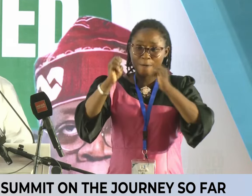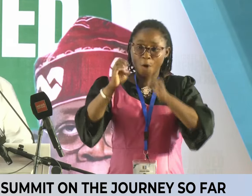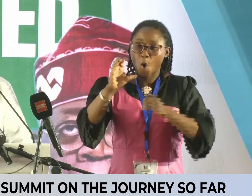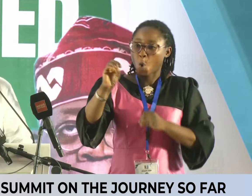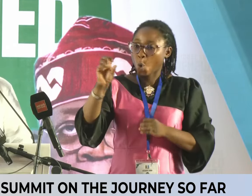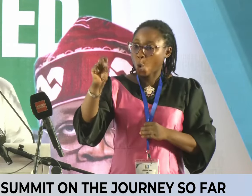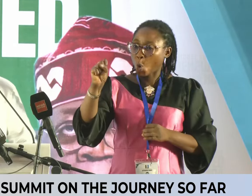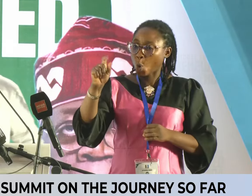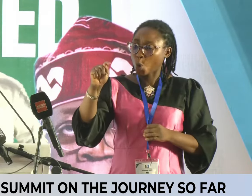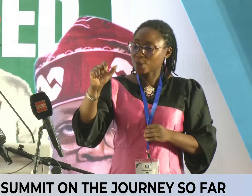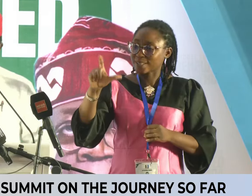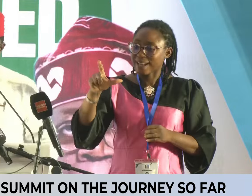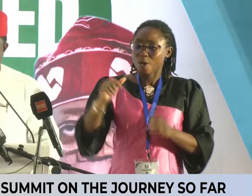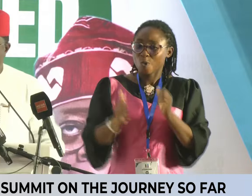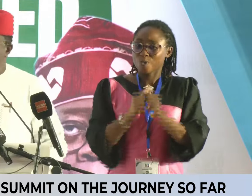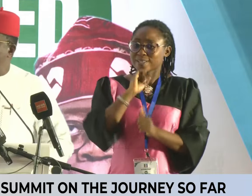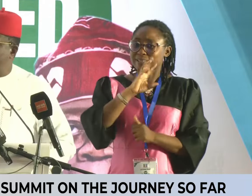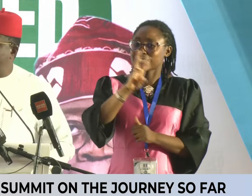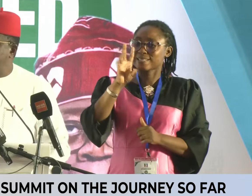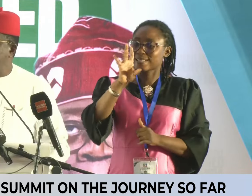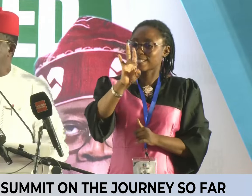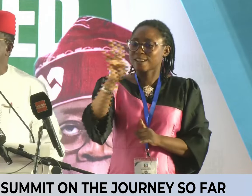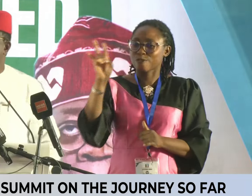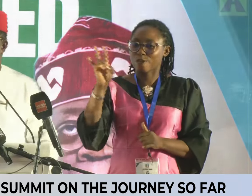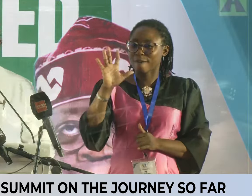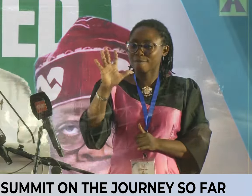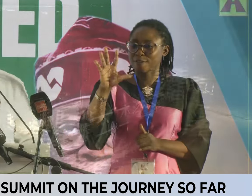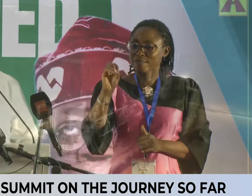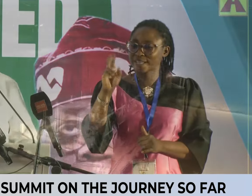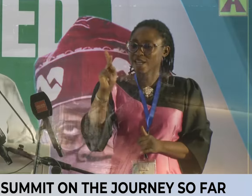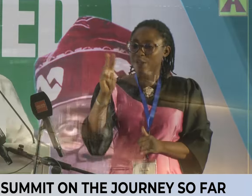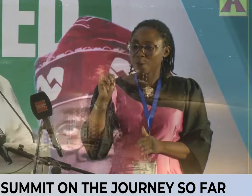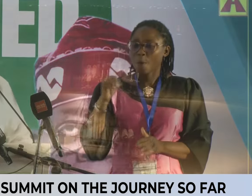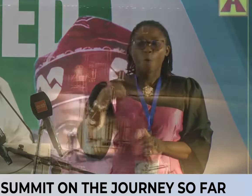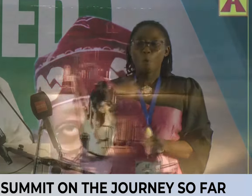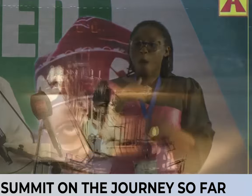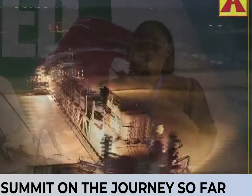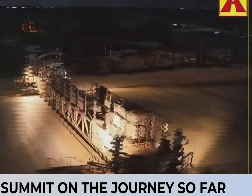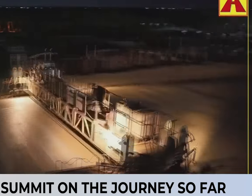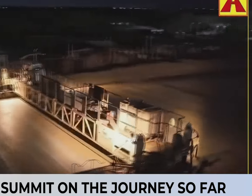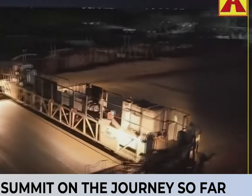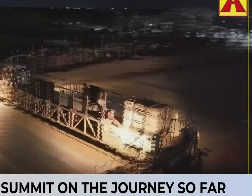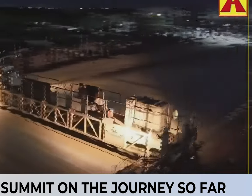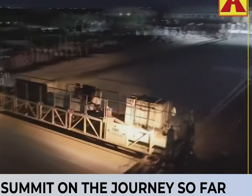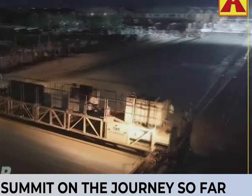is 750 kilometers, we have fully procured section 1,